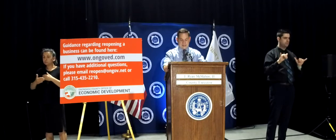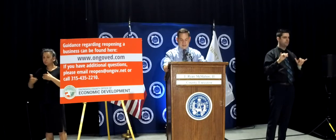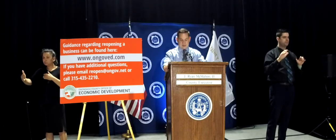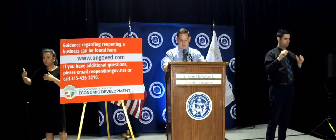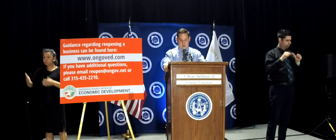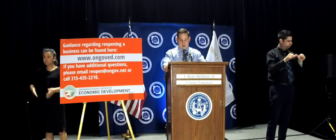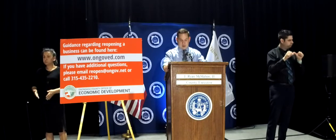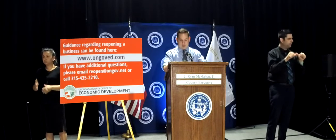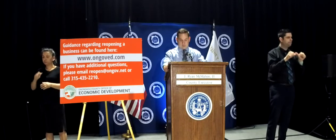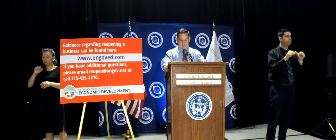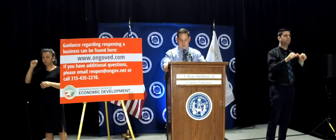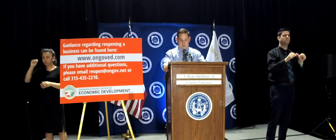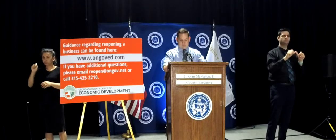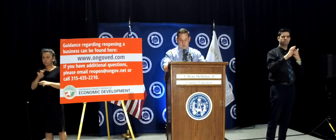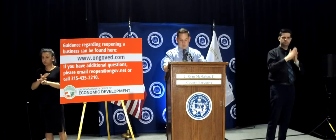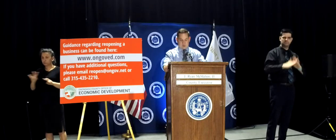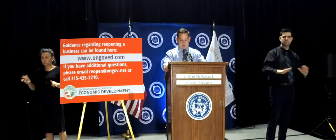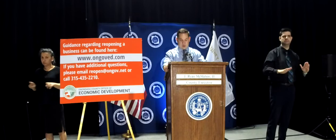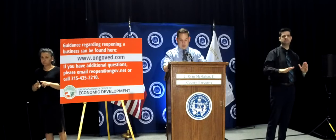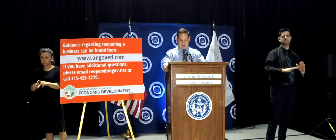we need. I